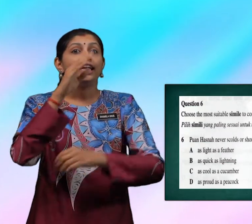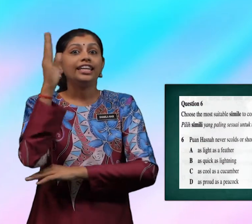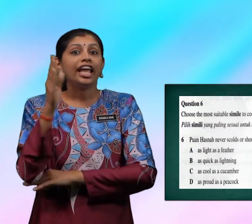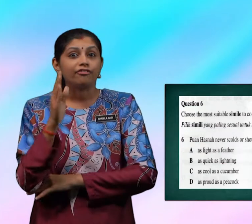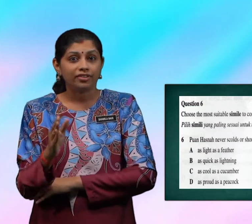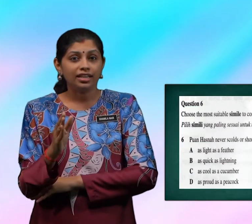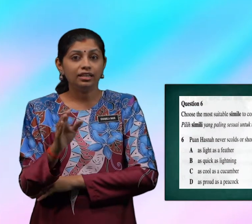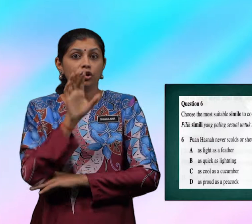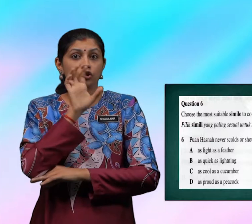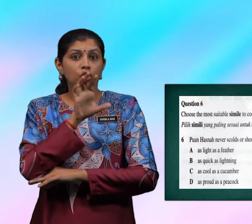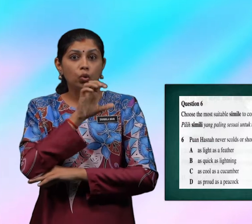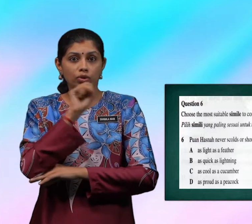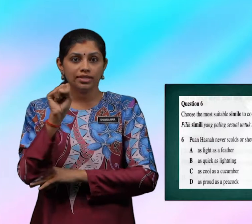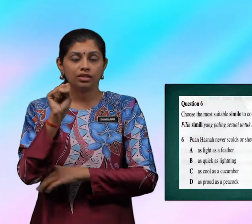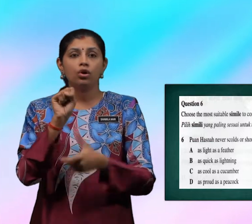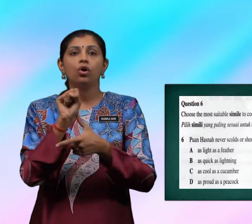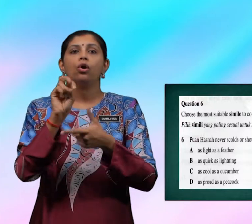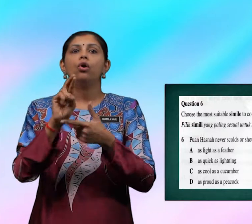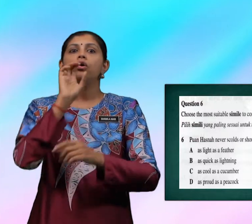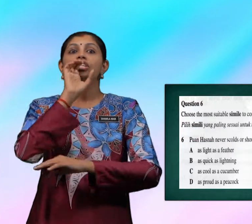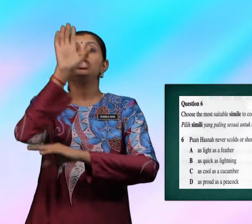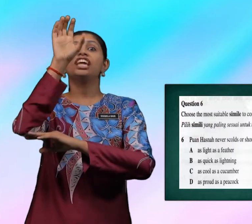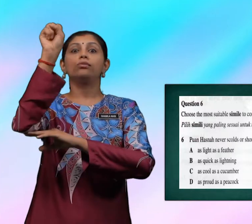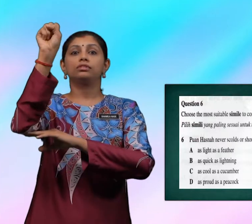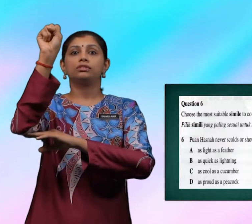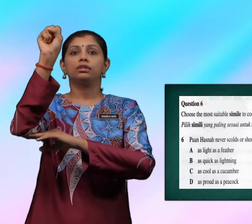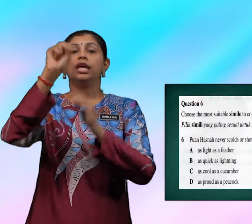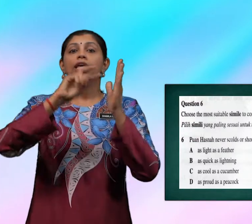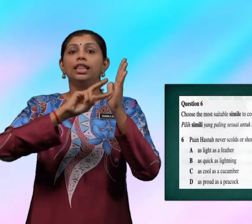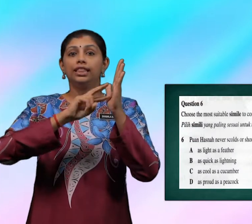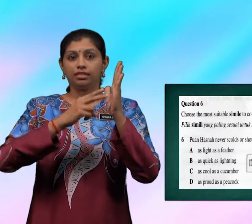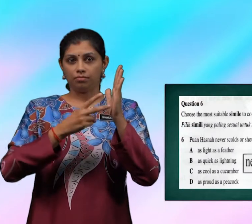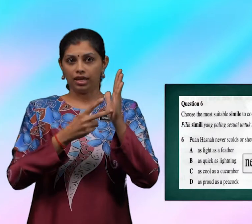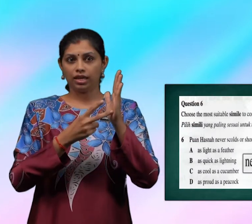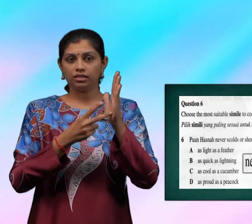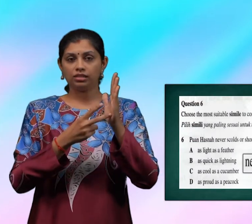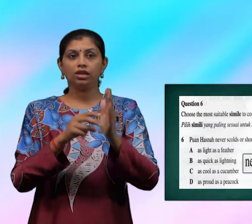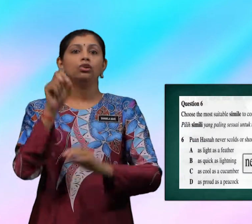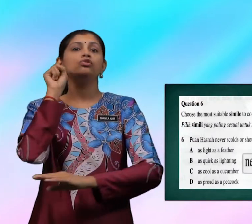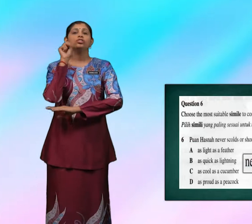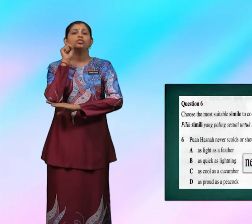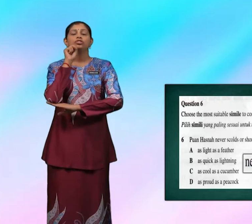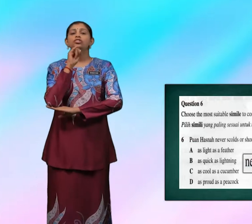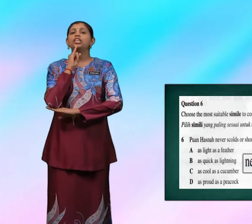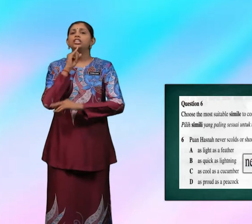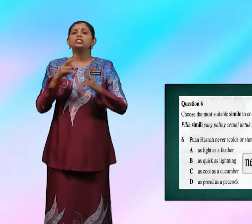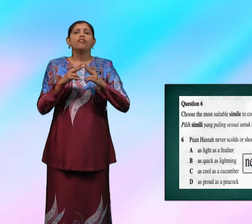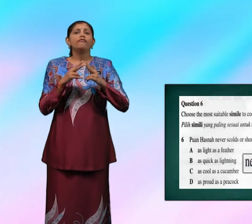are never scolds or shouts. This means she is